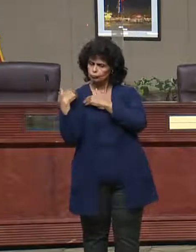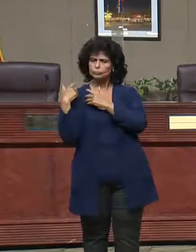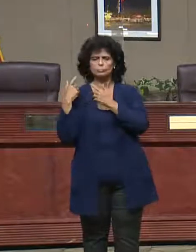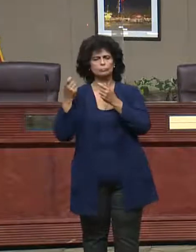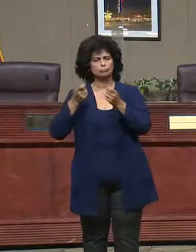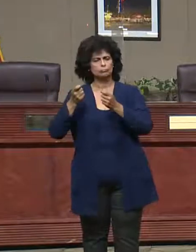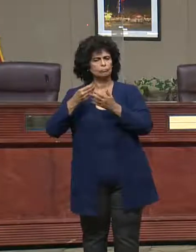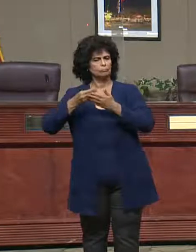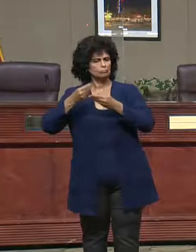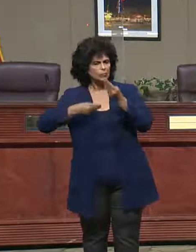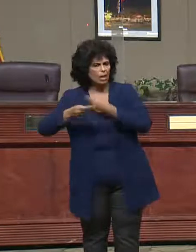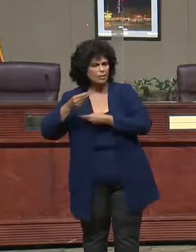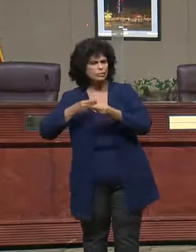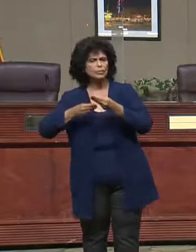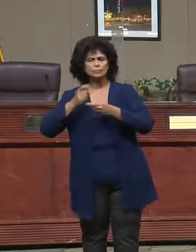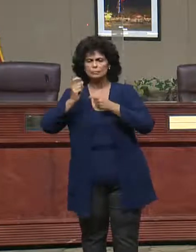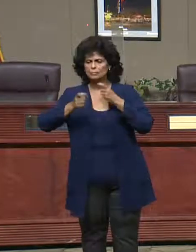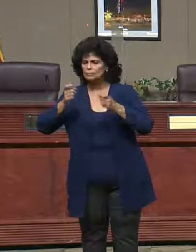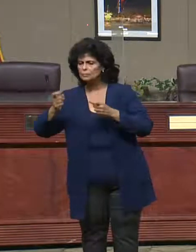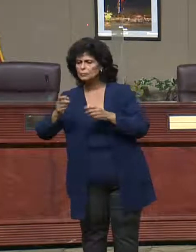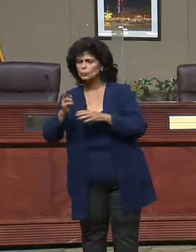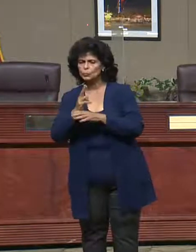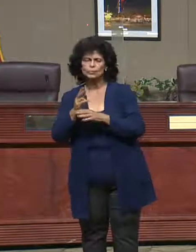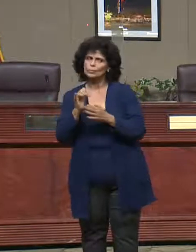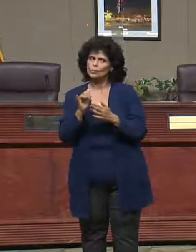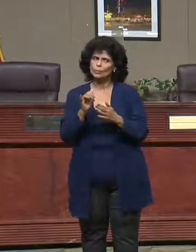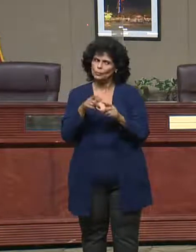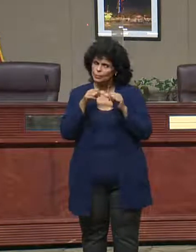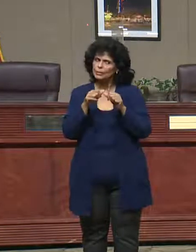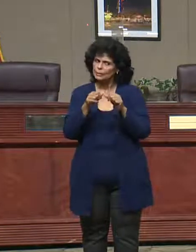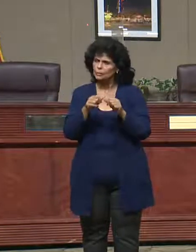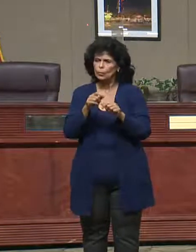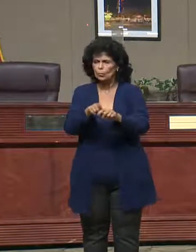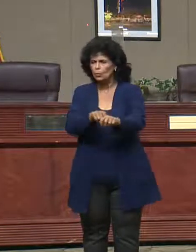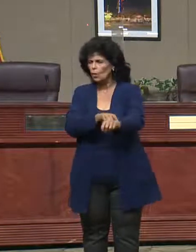do this. This is a long-term effort that we have, and so